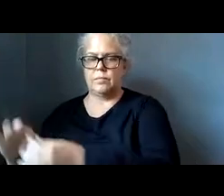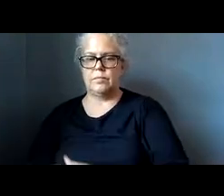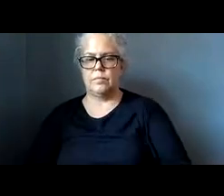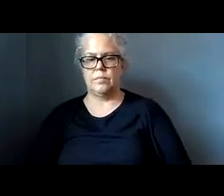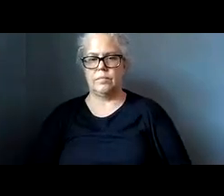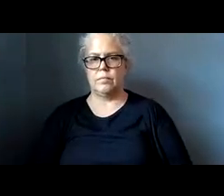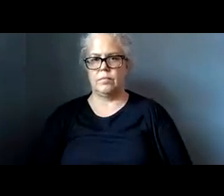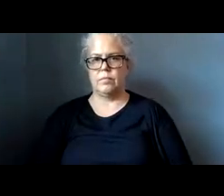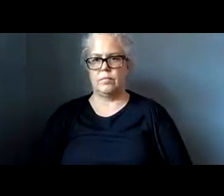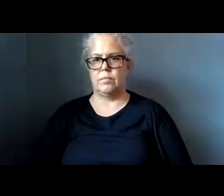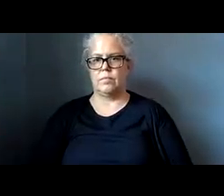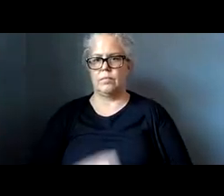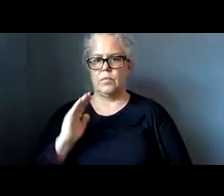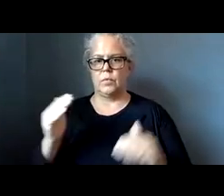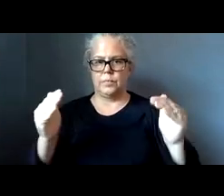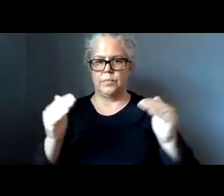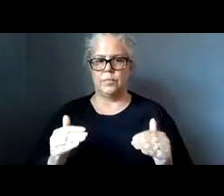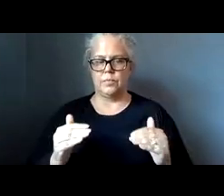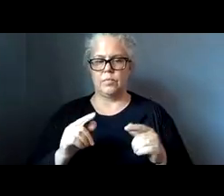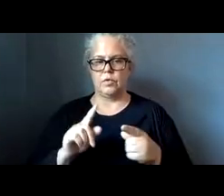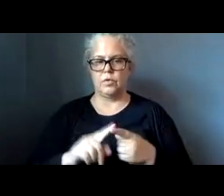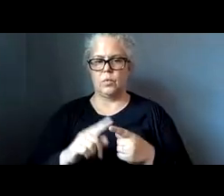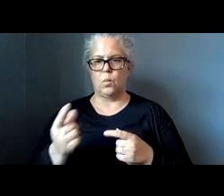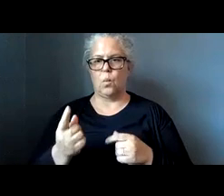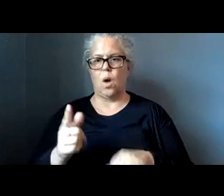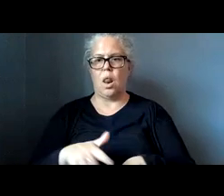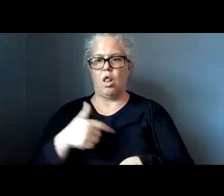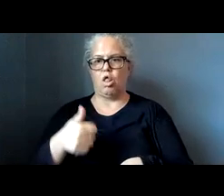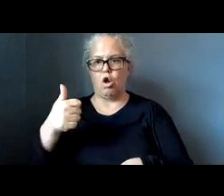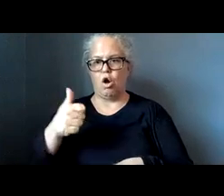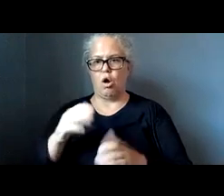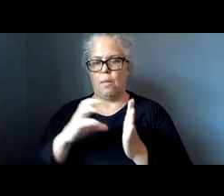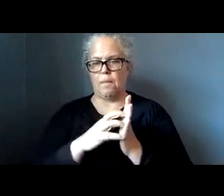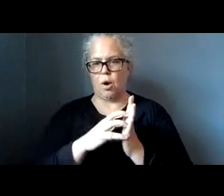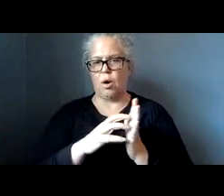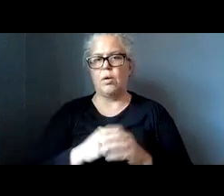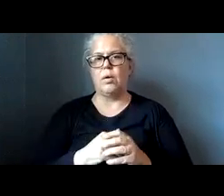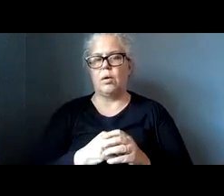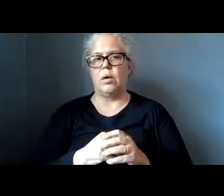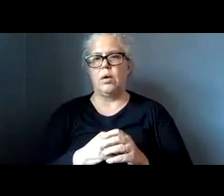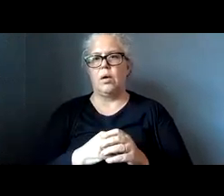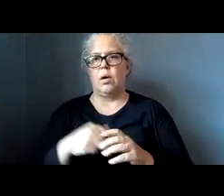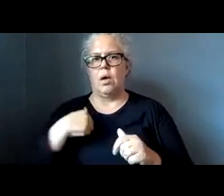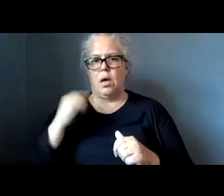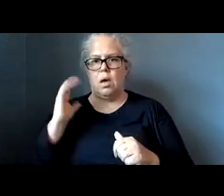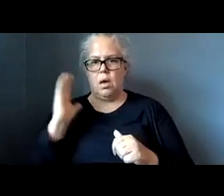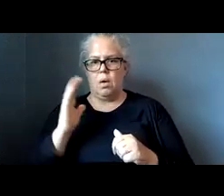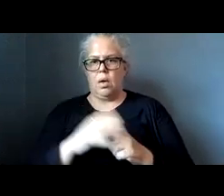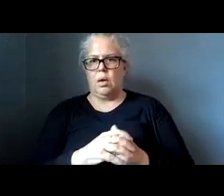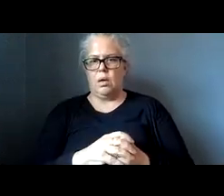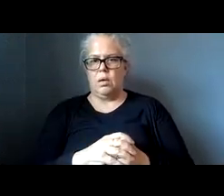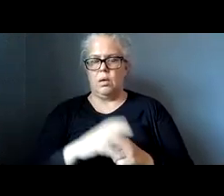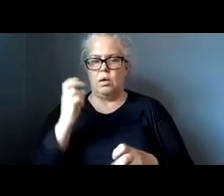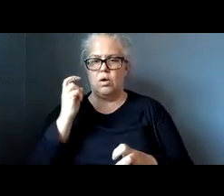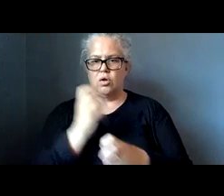Okay, let me move on to the one longer piece I have here, and I will. It's hard to cut down, but I'll